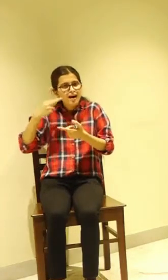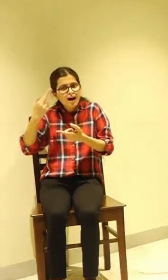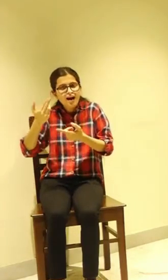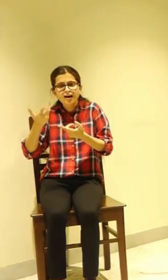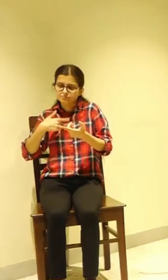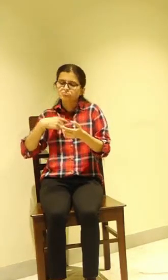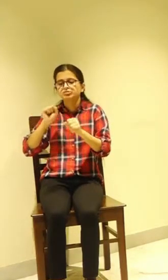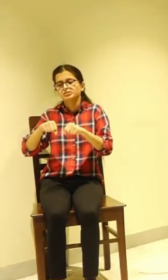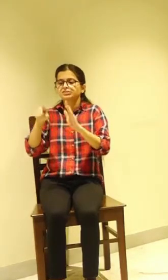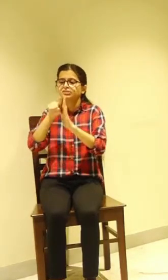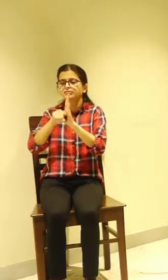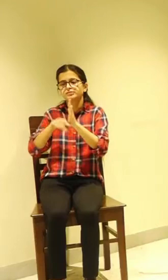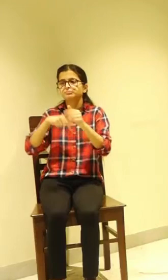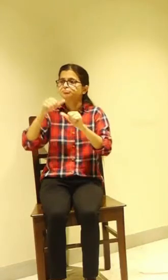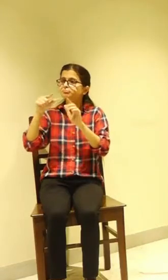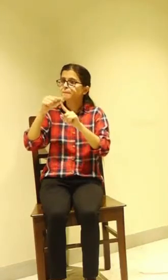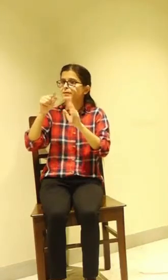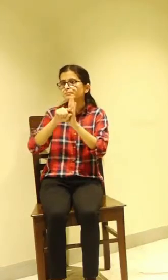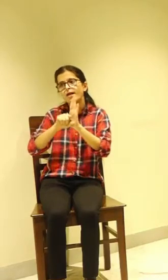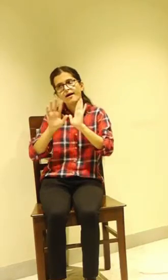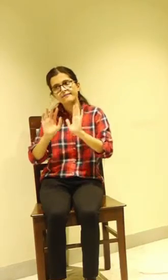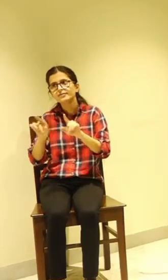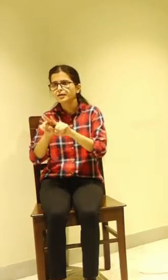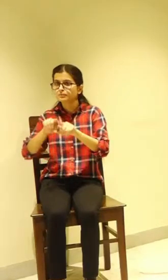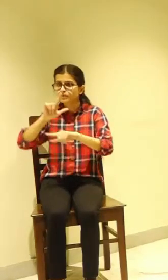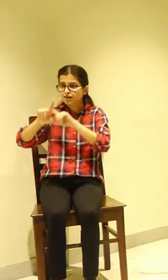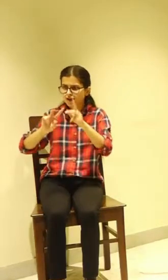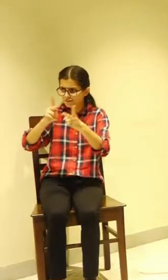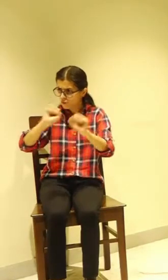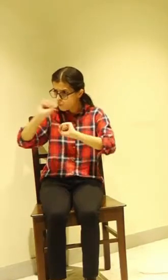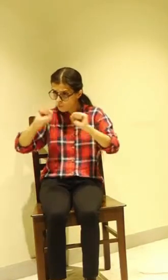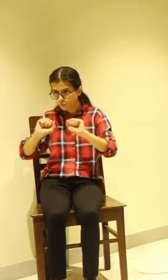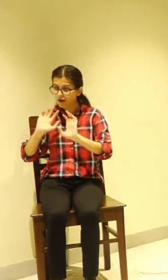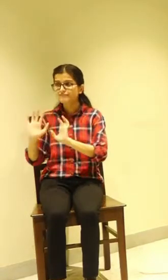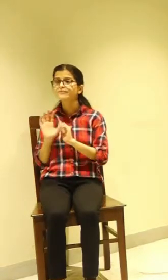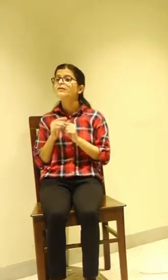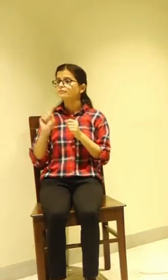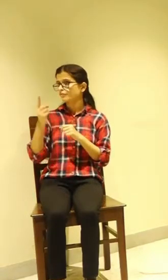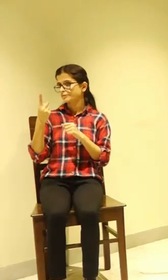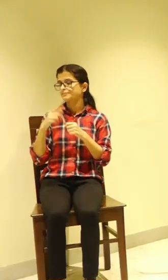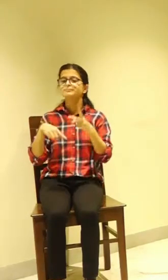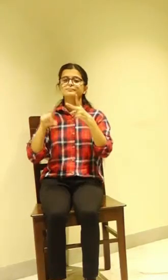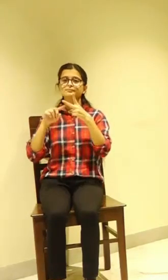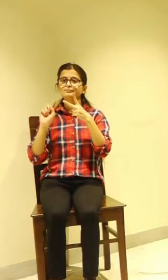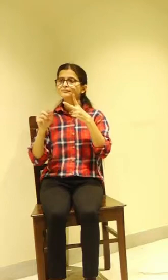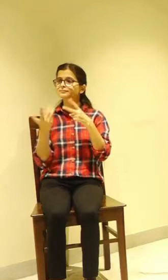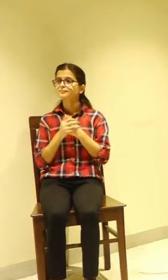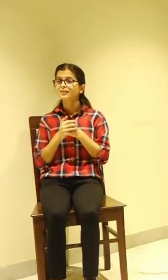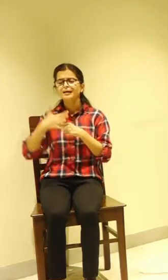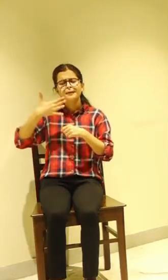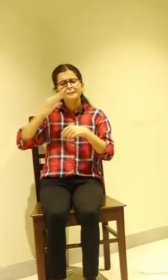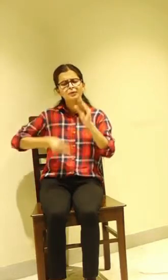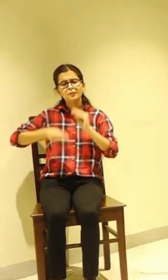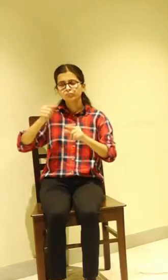principle in fundamental rights, we are really speaking the language of due process. That was the first. The second, and which was the very